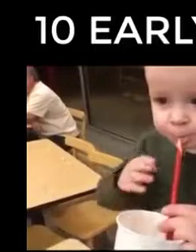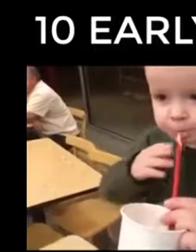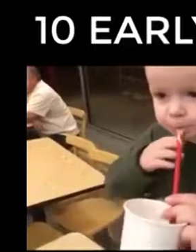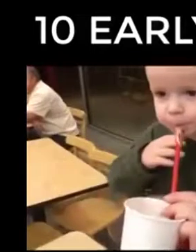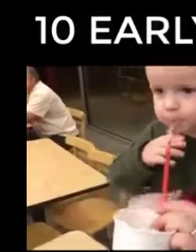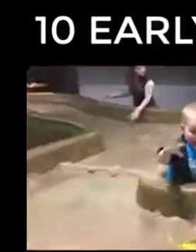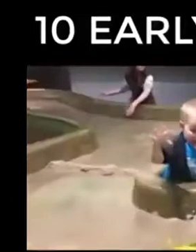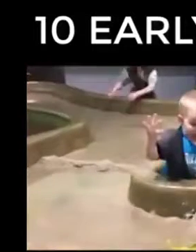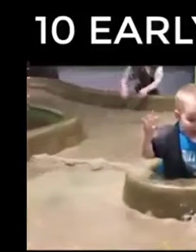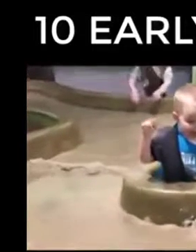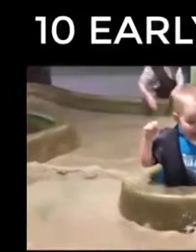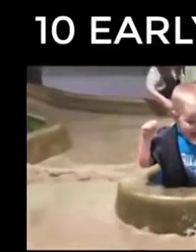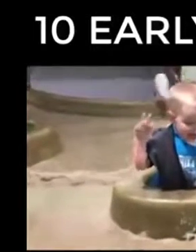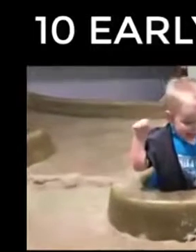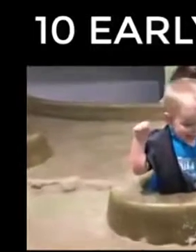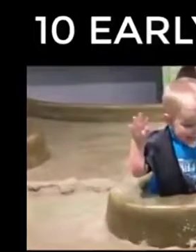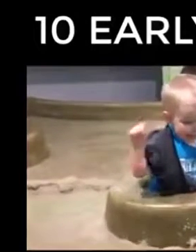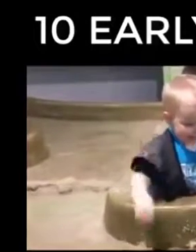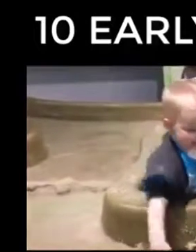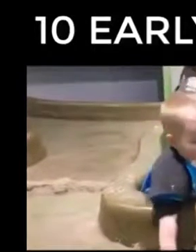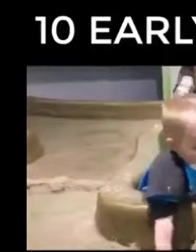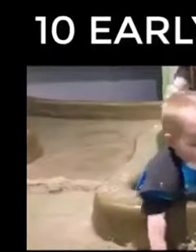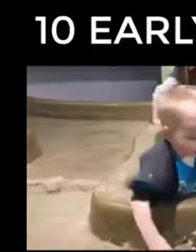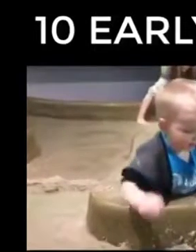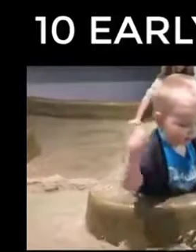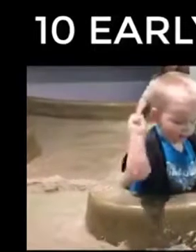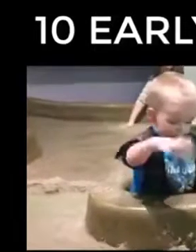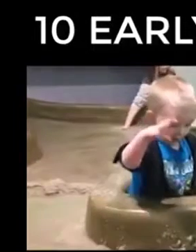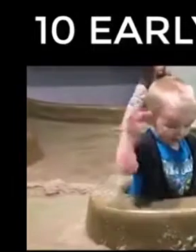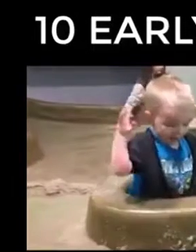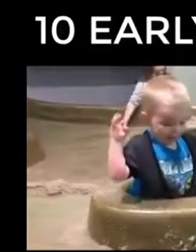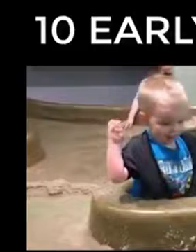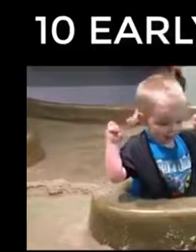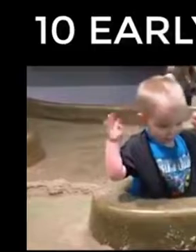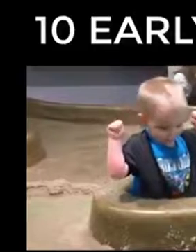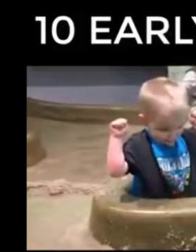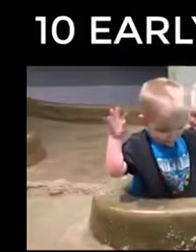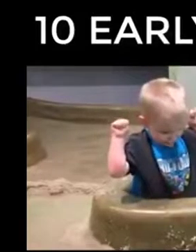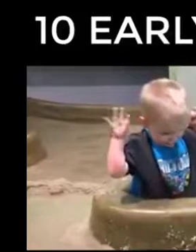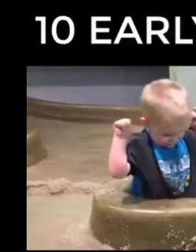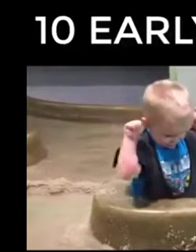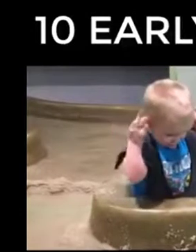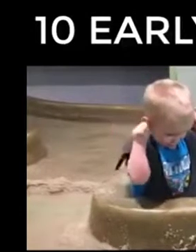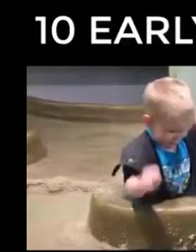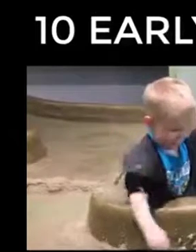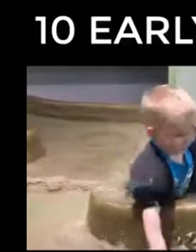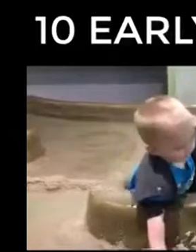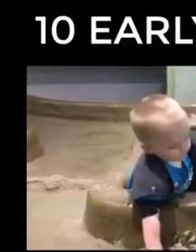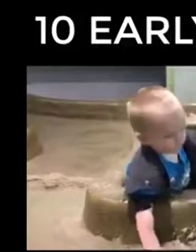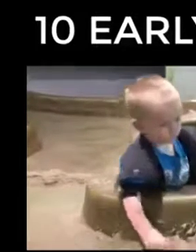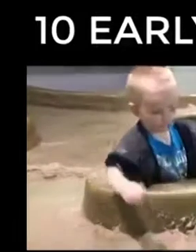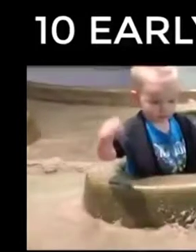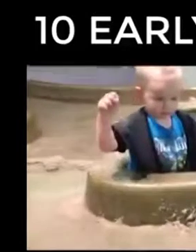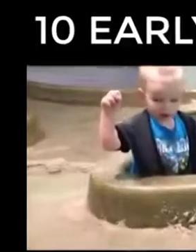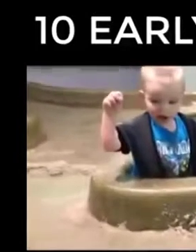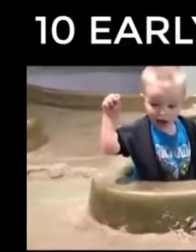it's pretty obvious. Some children will hand flap during early development, but as with all these signs, pay attention to how long the behaviors last. If